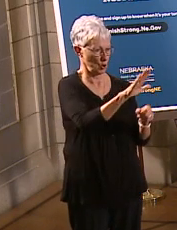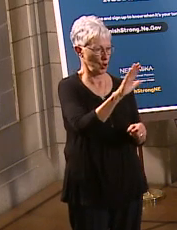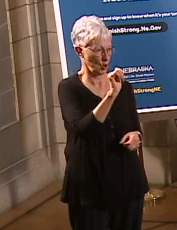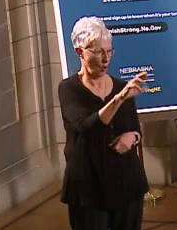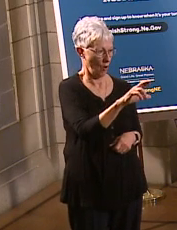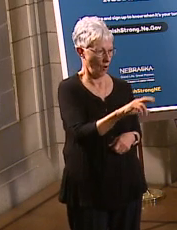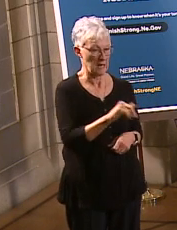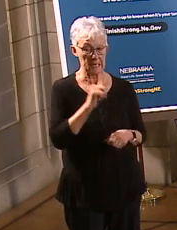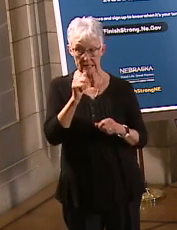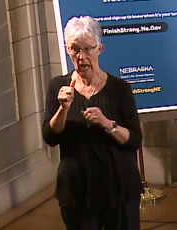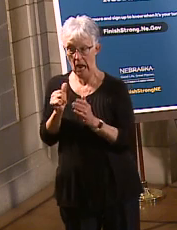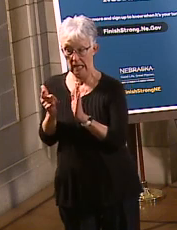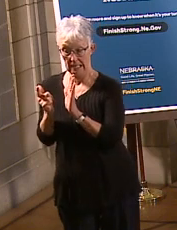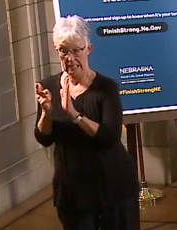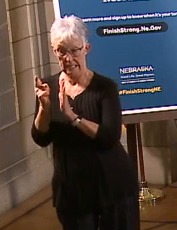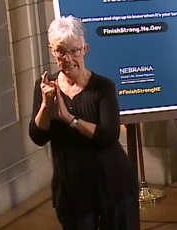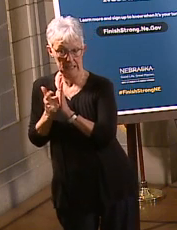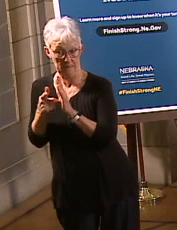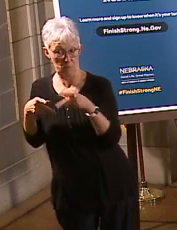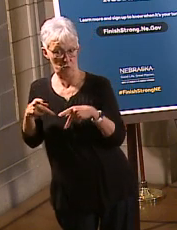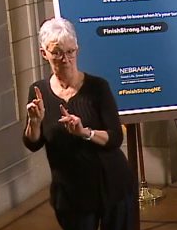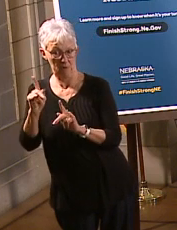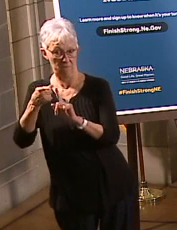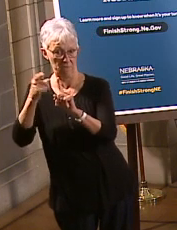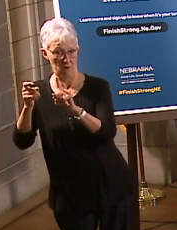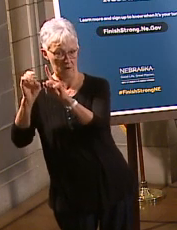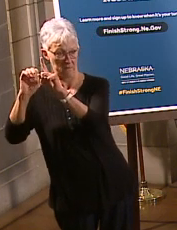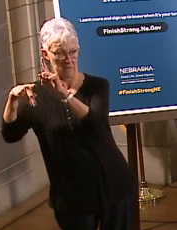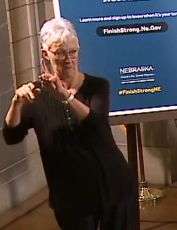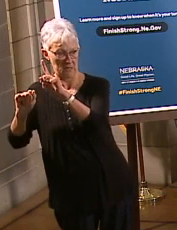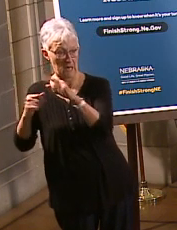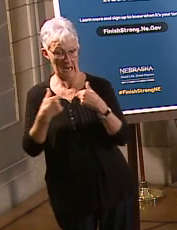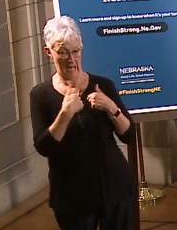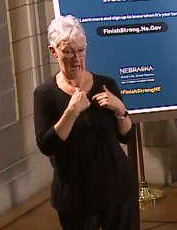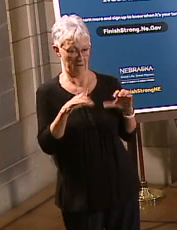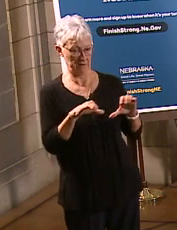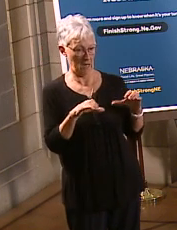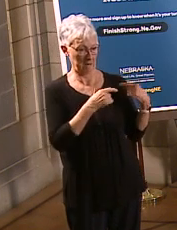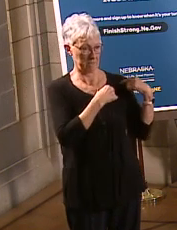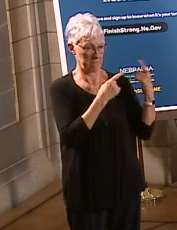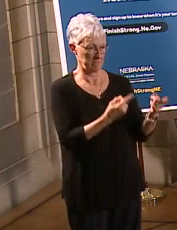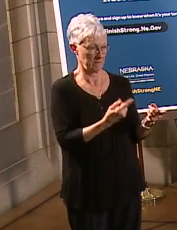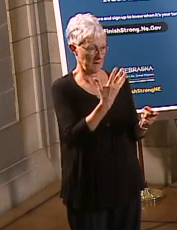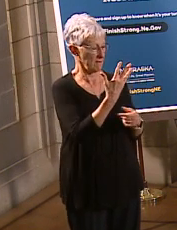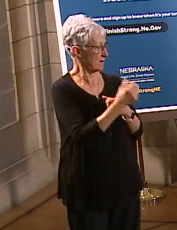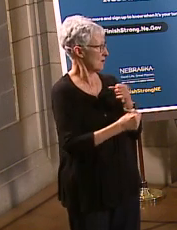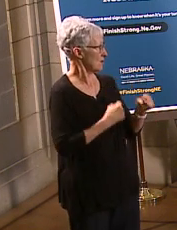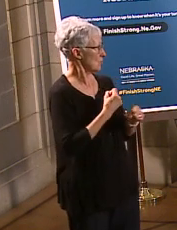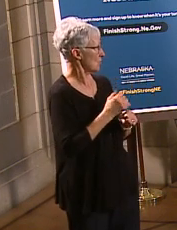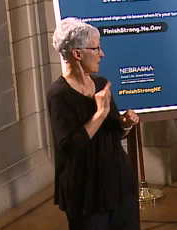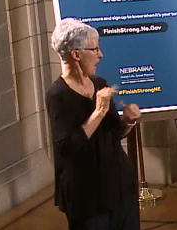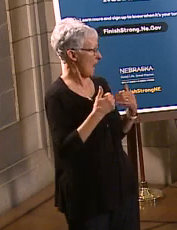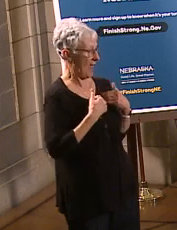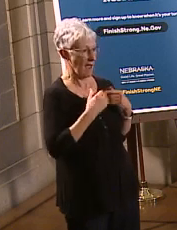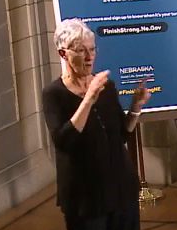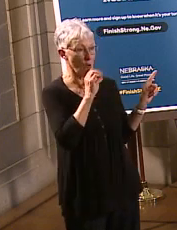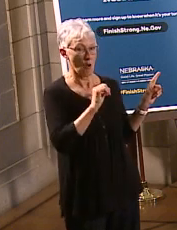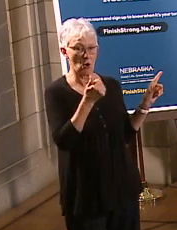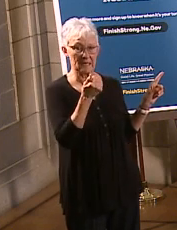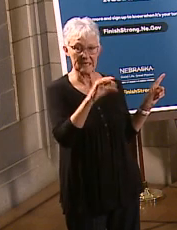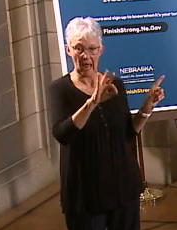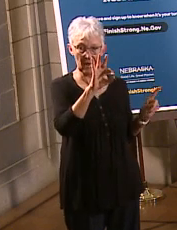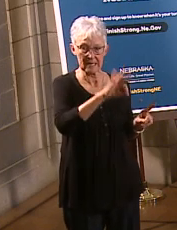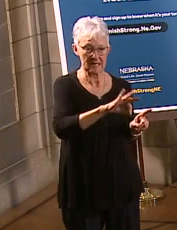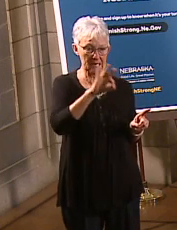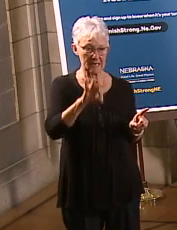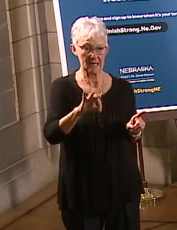to the EPA. I will tell you, I have done it for 5 years, though. I have a 1999 Oldsmobile, and